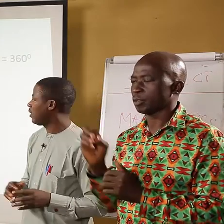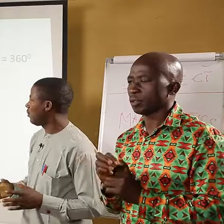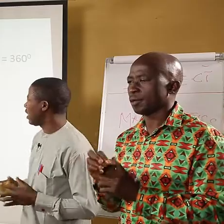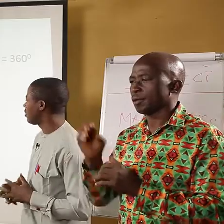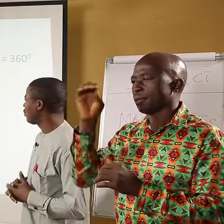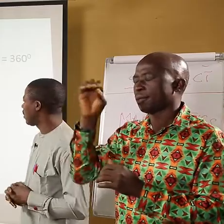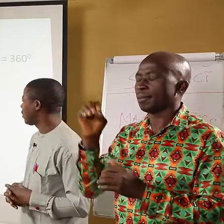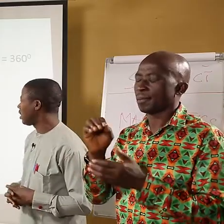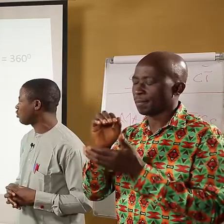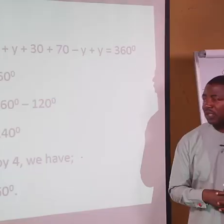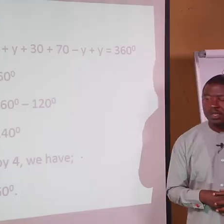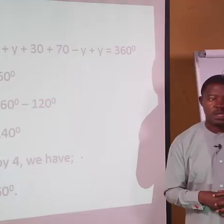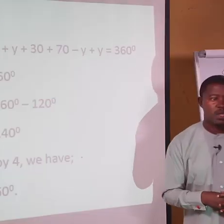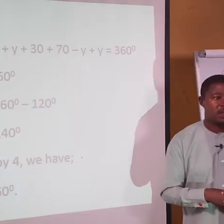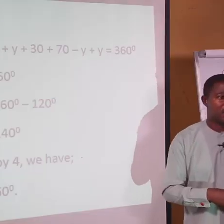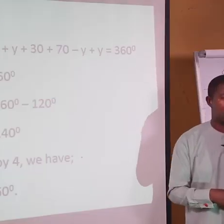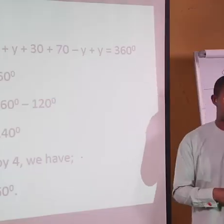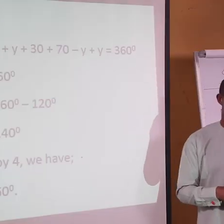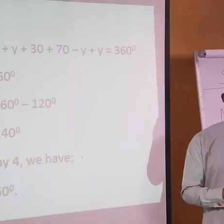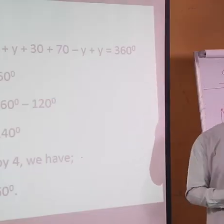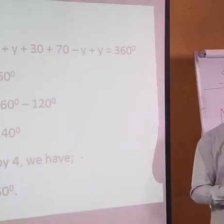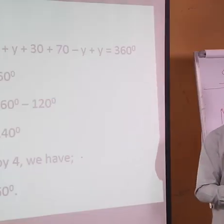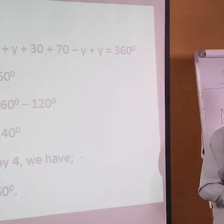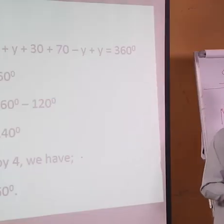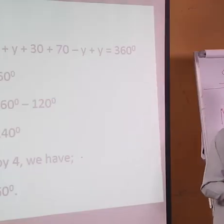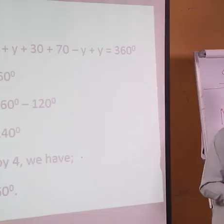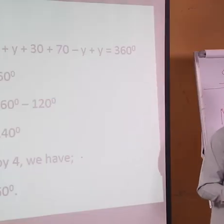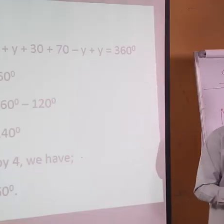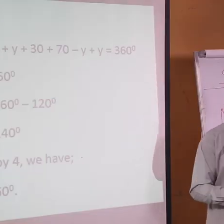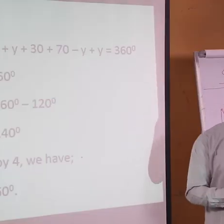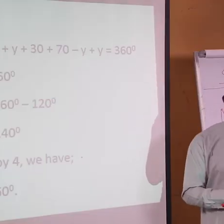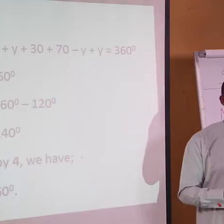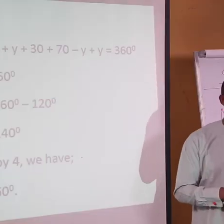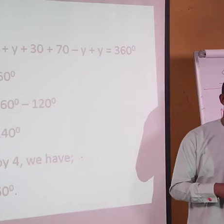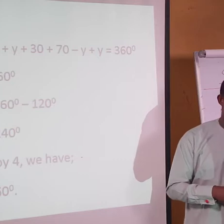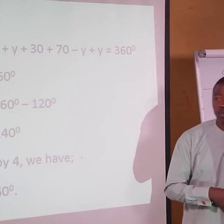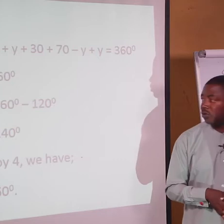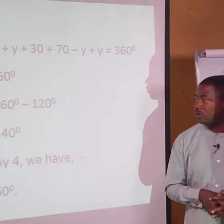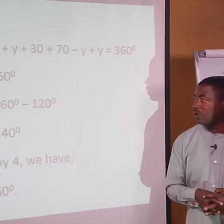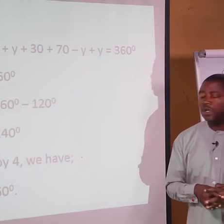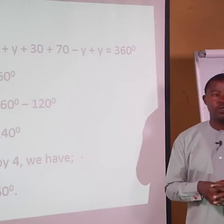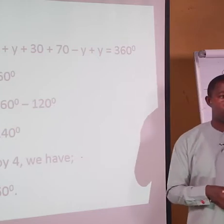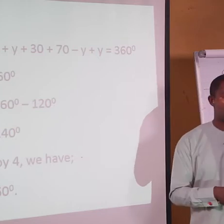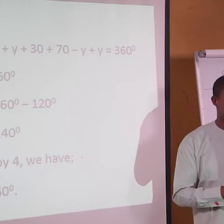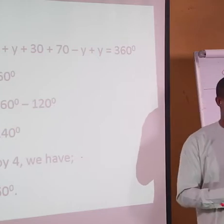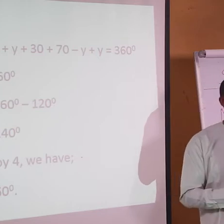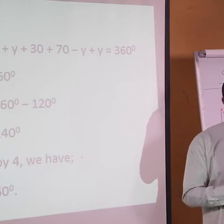degrees minus 120 degrees. We are left with 4y equals to